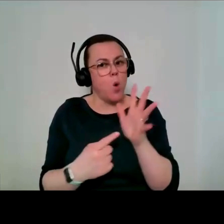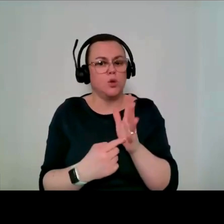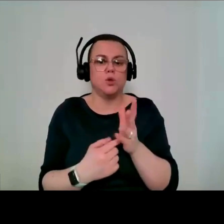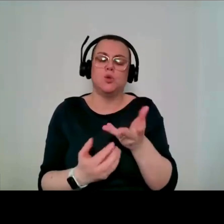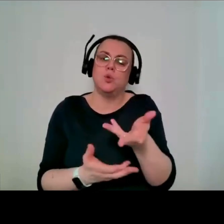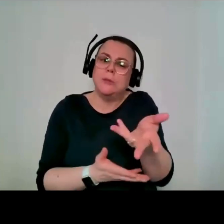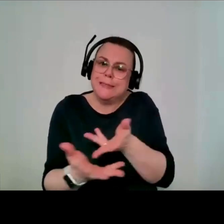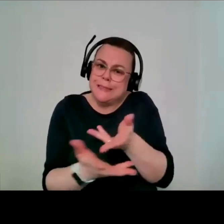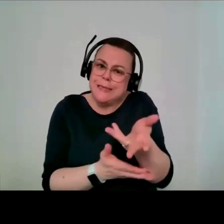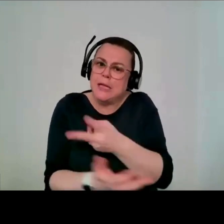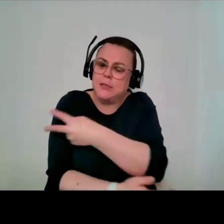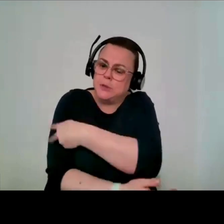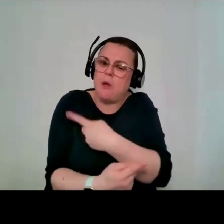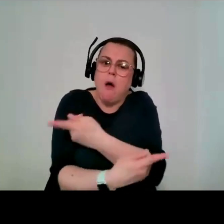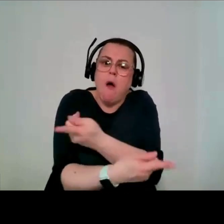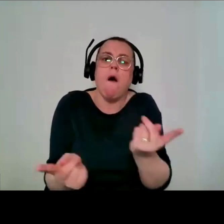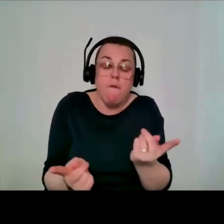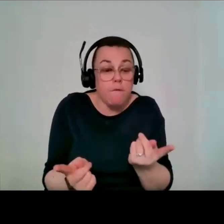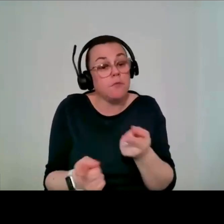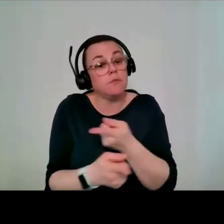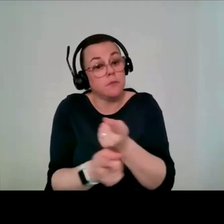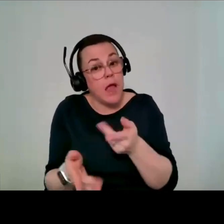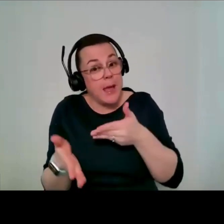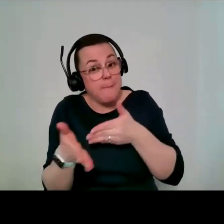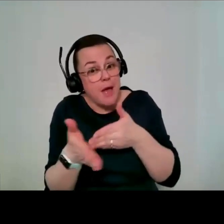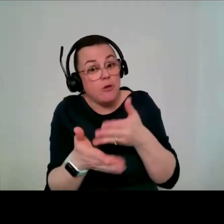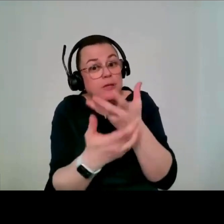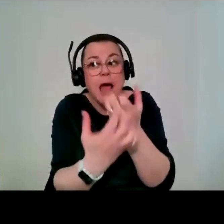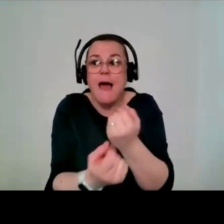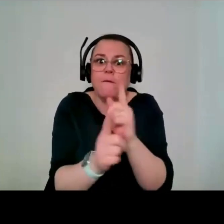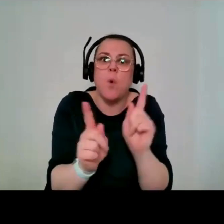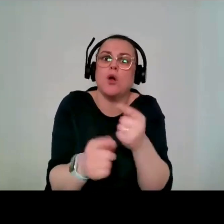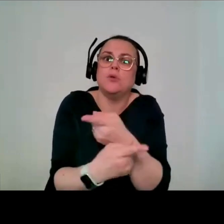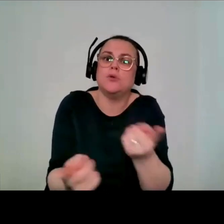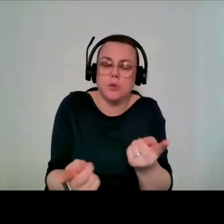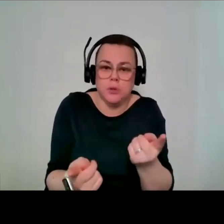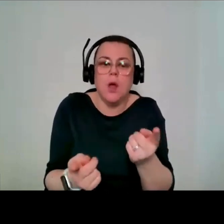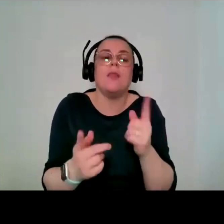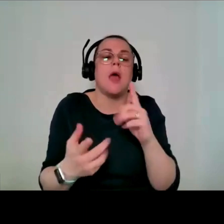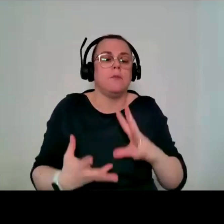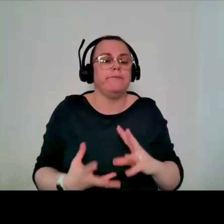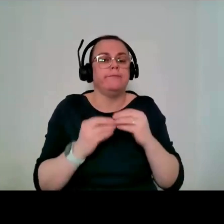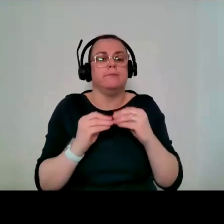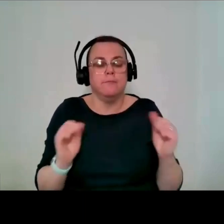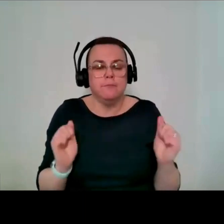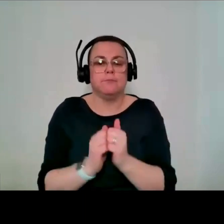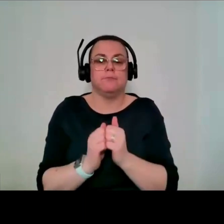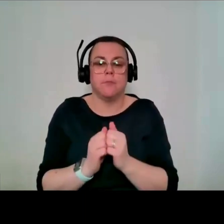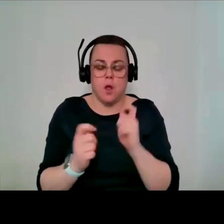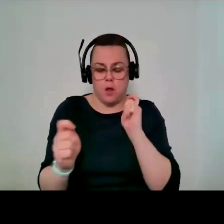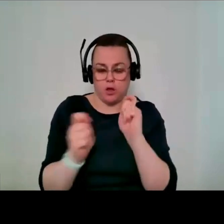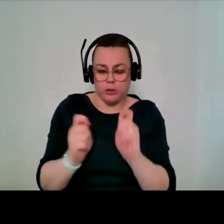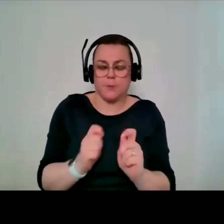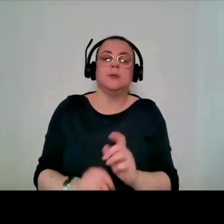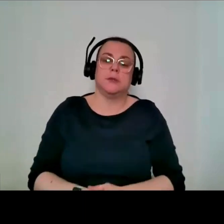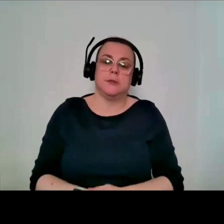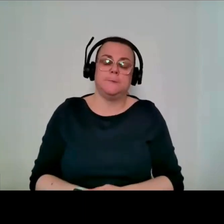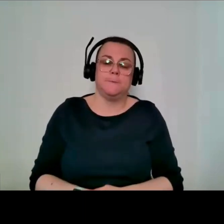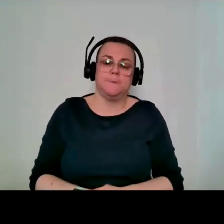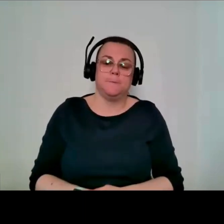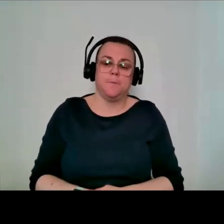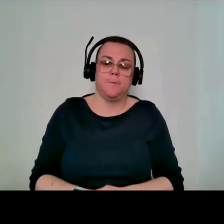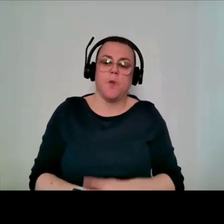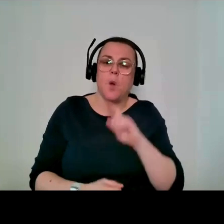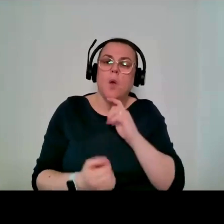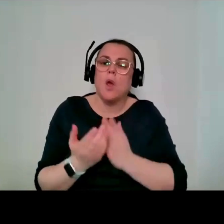your employees what are the barriers they're facing and then come up with the right workplace adjustment. So let's go